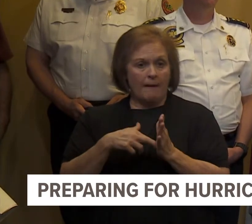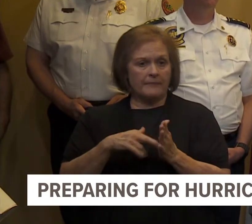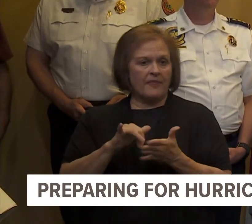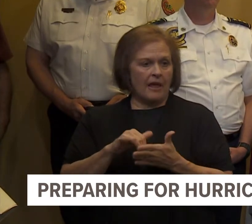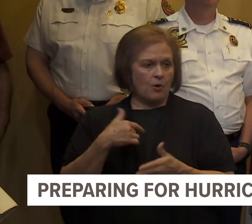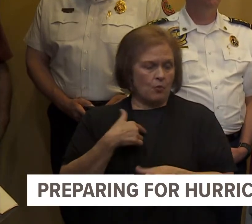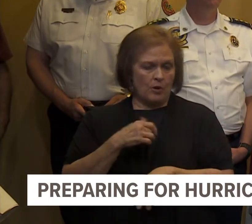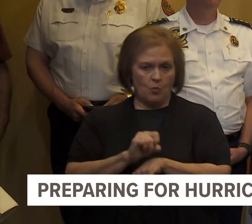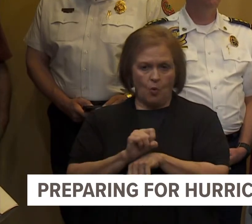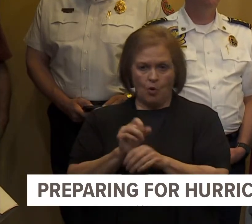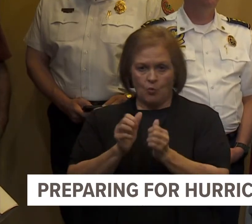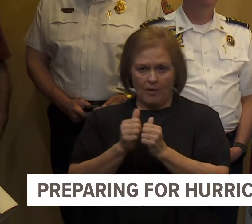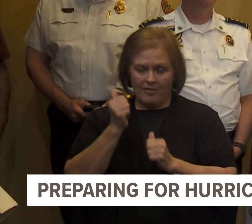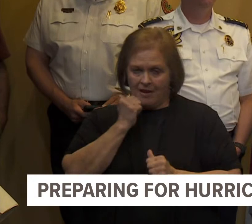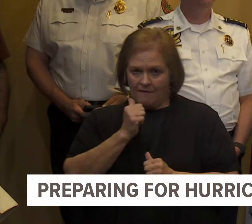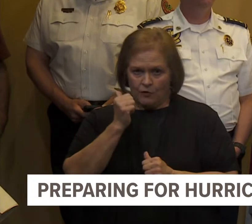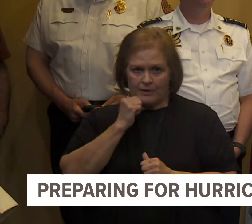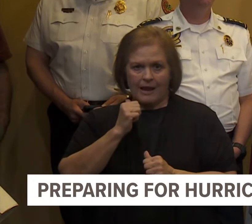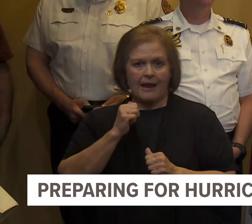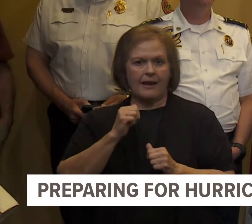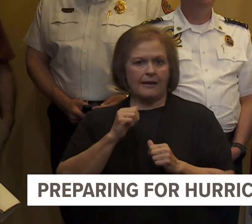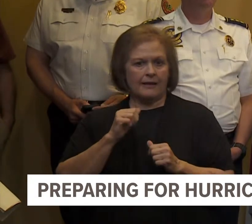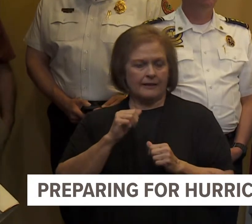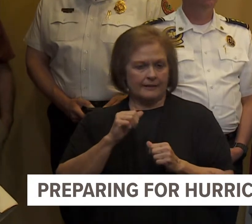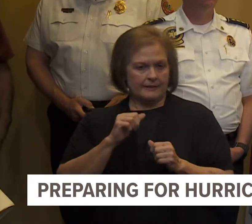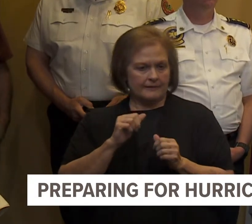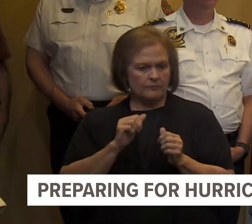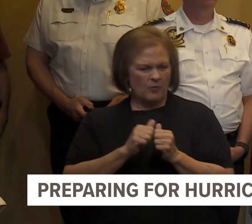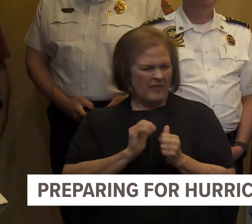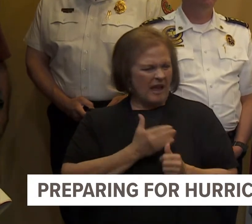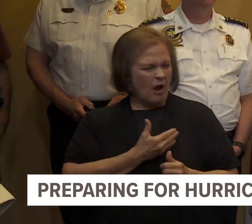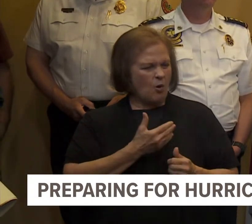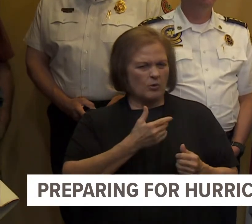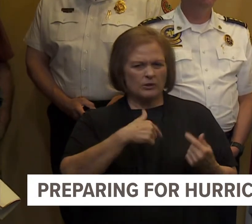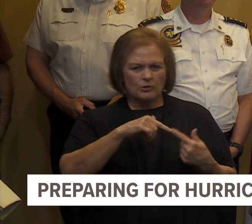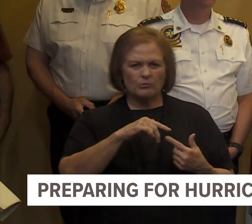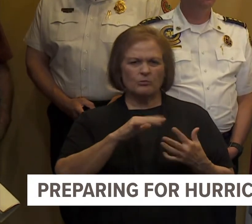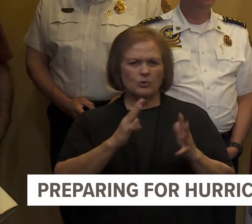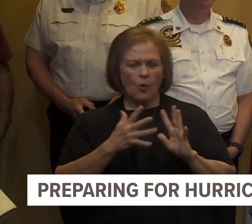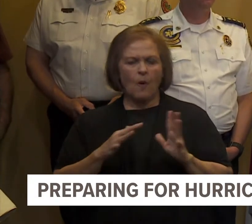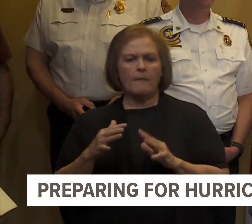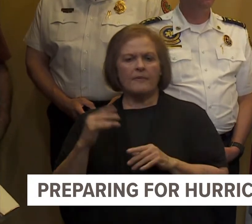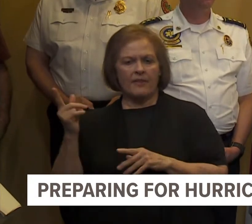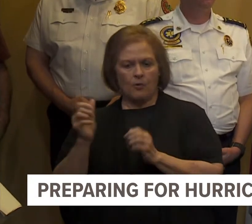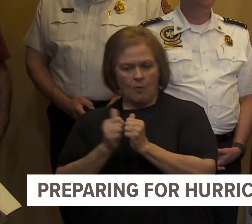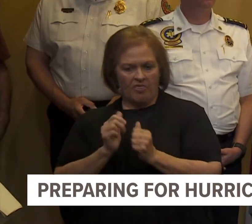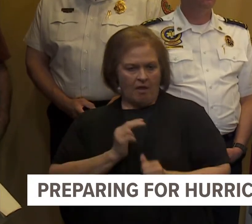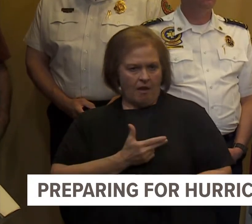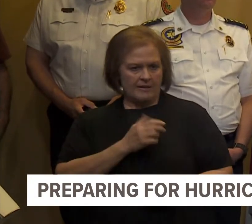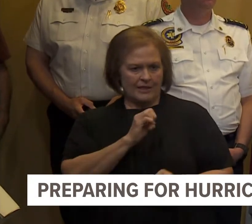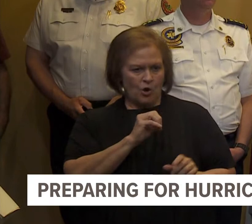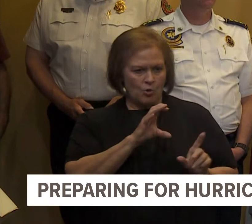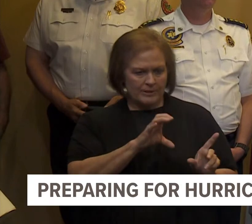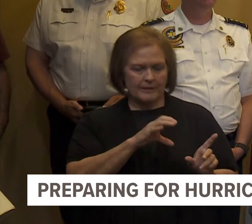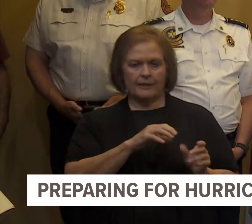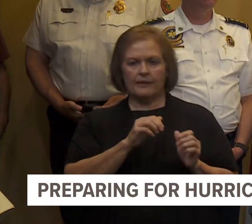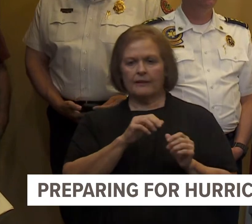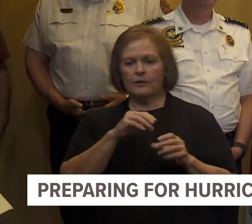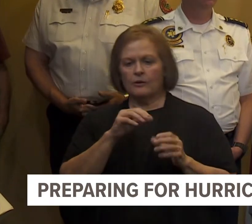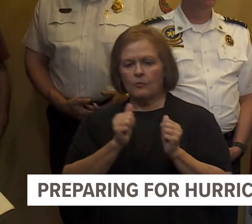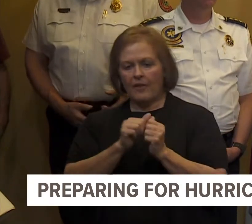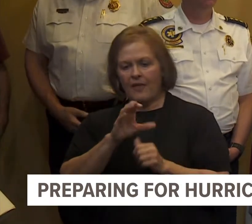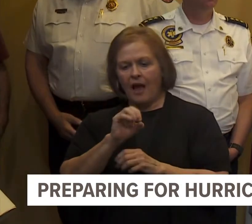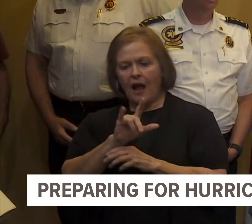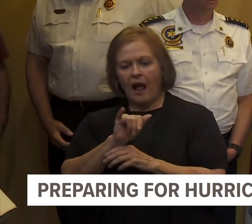work with daily from the multiple storms we've been through. They stand with us in the EOC with Colin Arnold